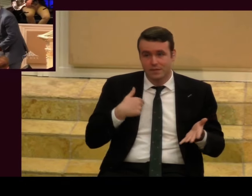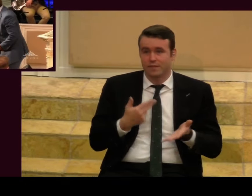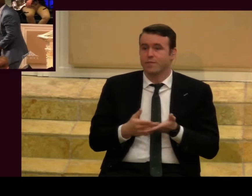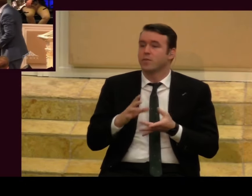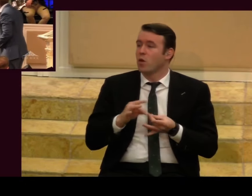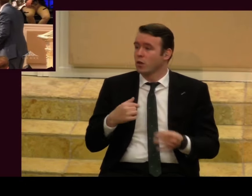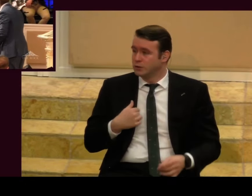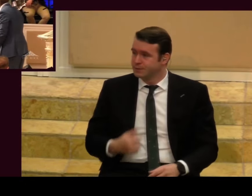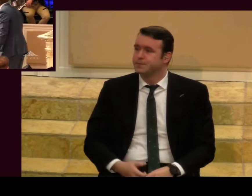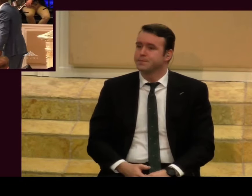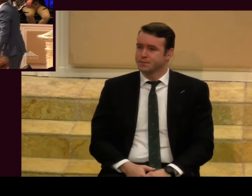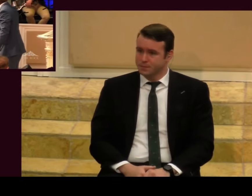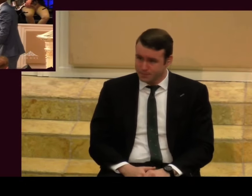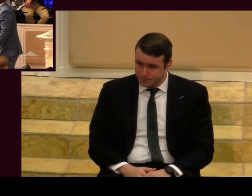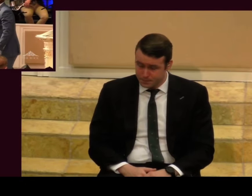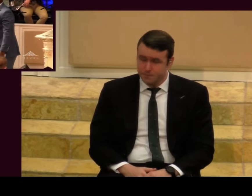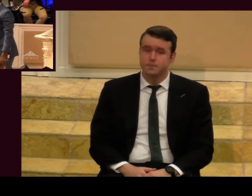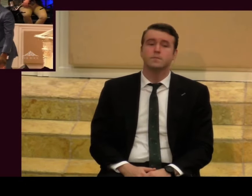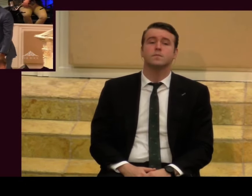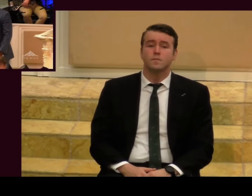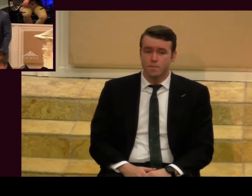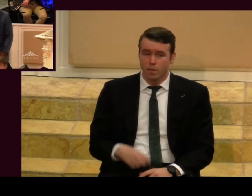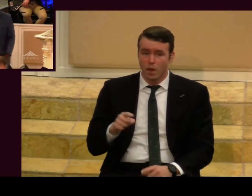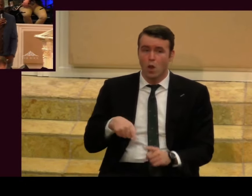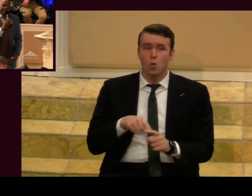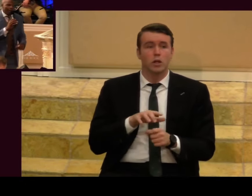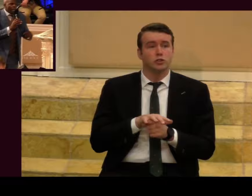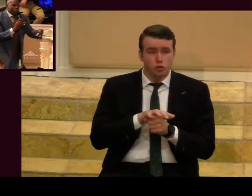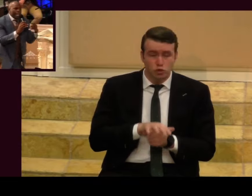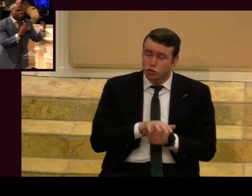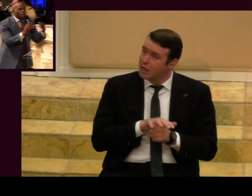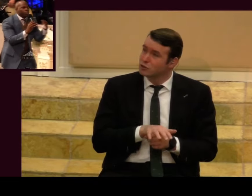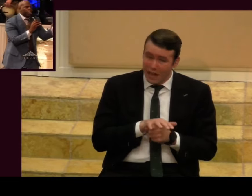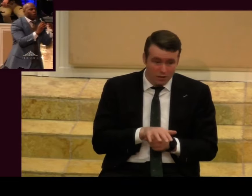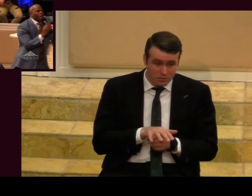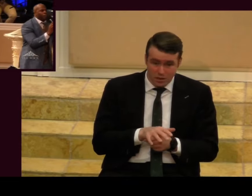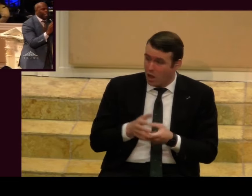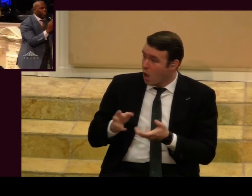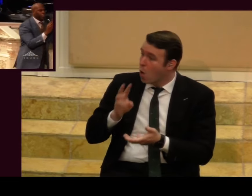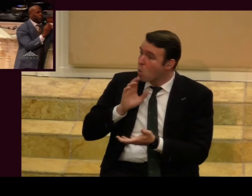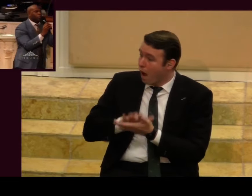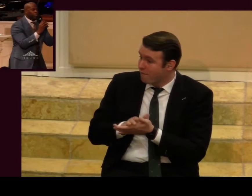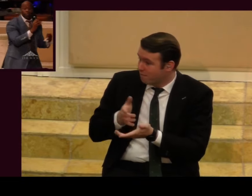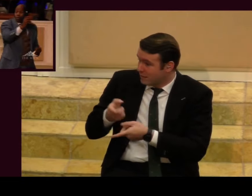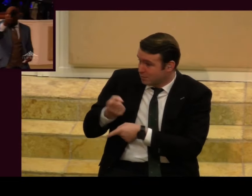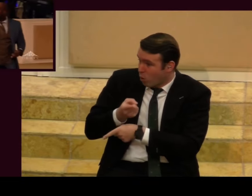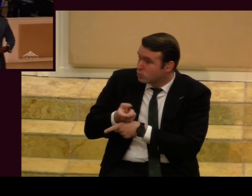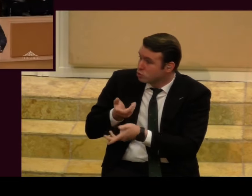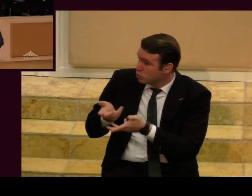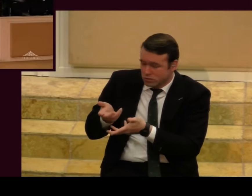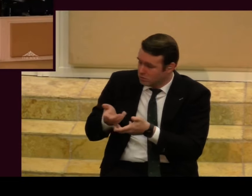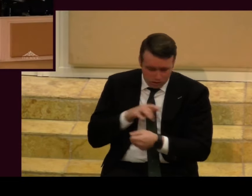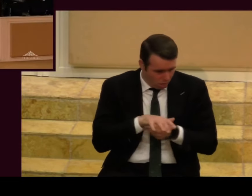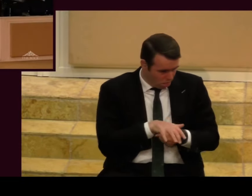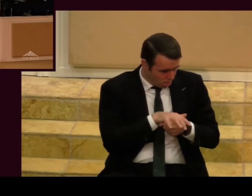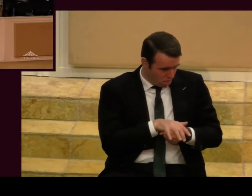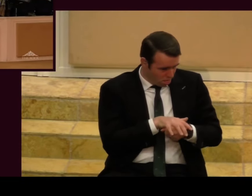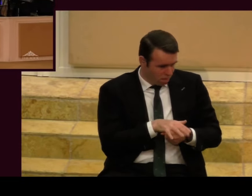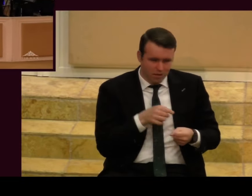I feel the Holy Ghost creeping in. See, when you're stressed out, you can't talk to your wife like you're supposed to.